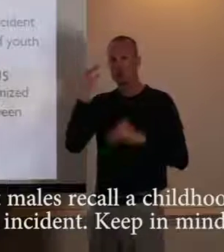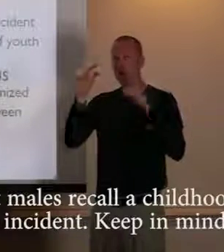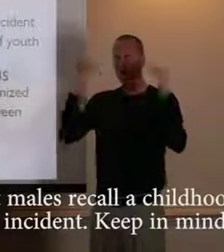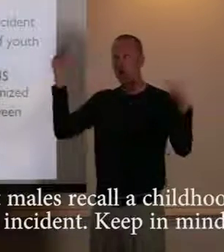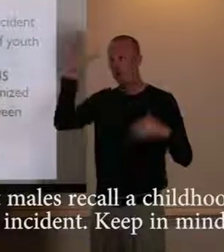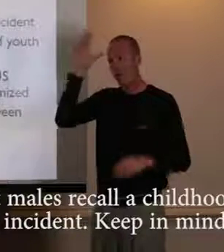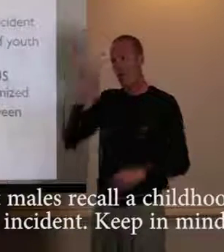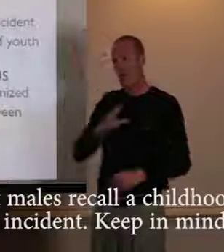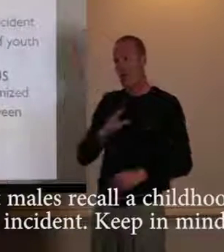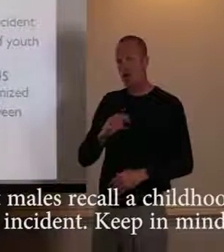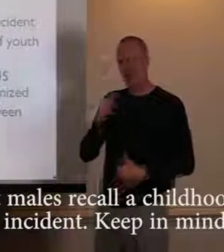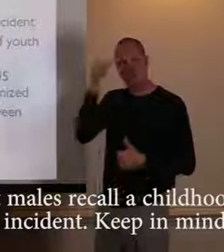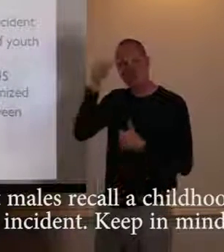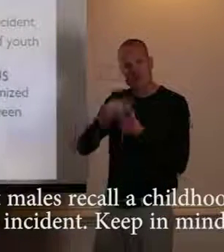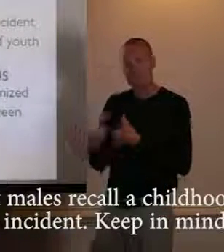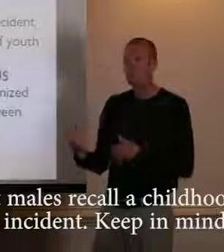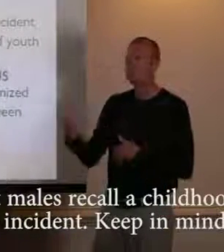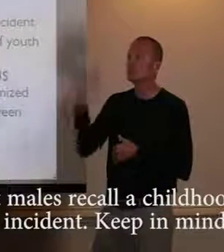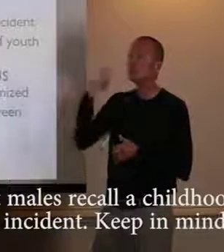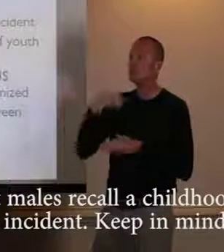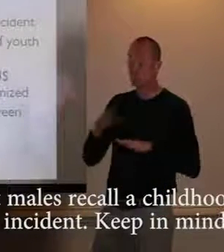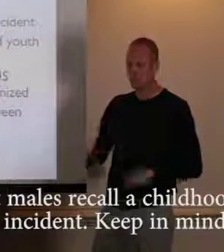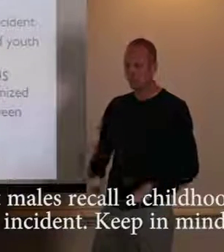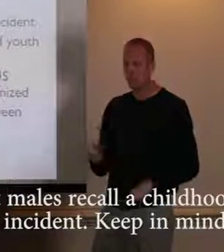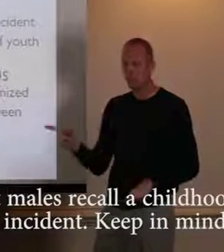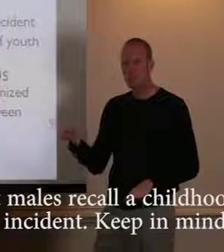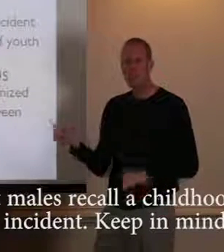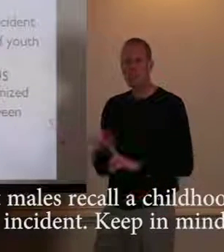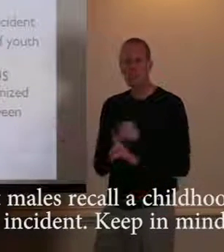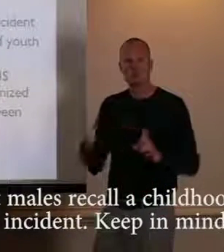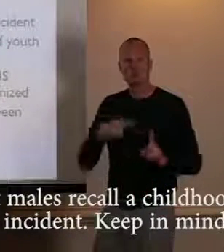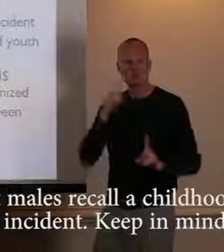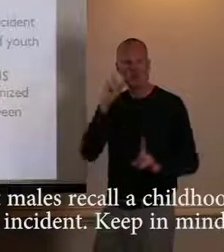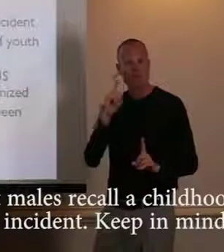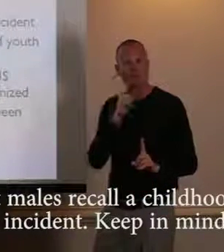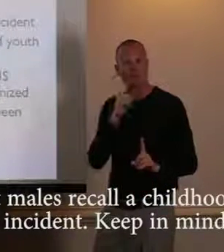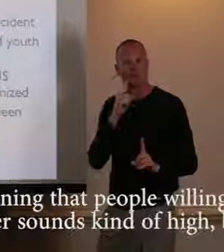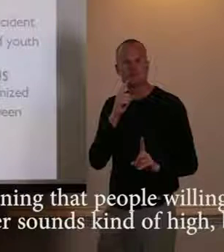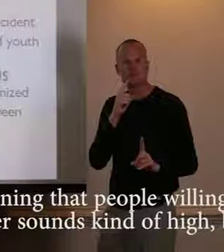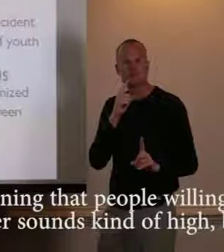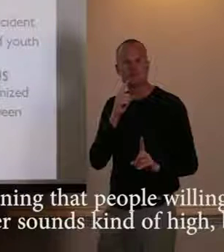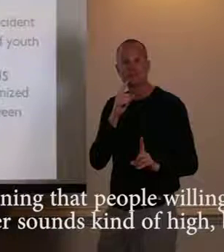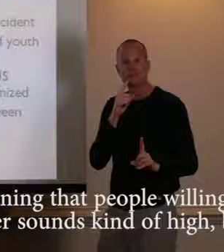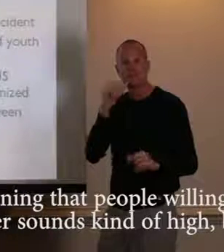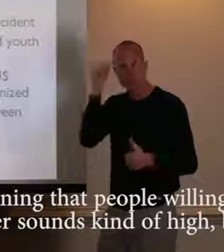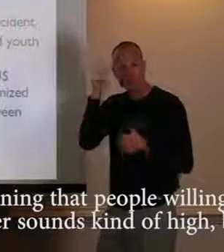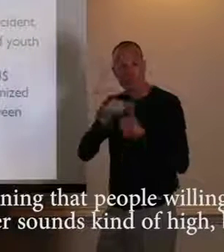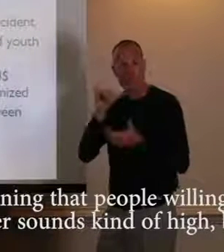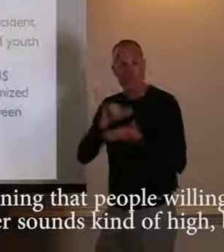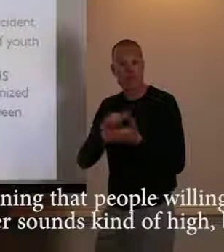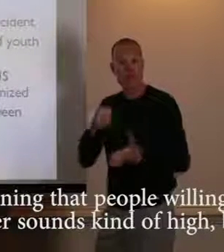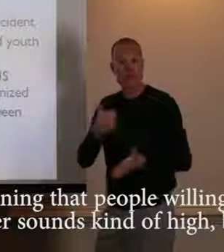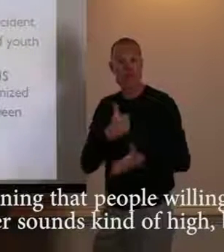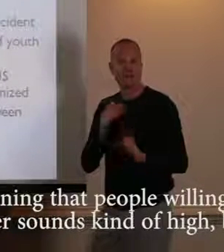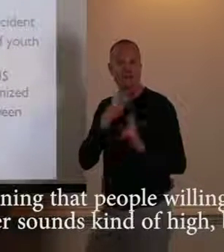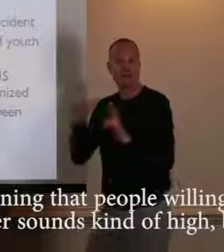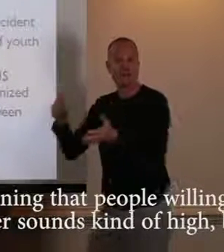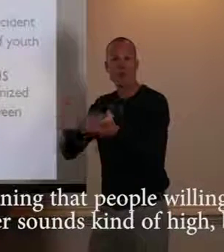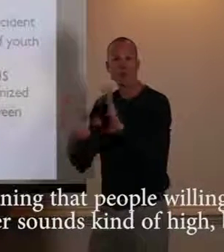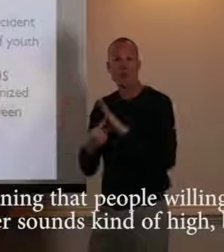a childhood sexual assault or sexual abuse incident. Keep in mind that's a self-report study, meaning that people are, willingly